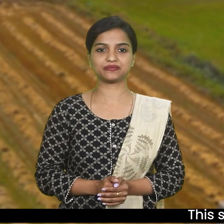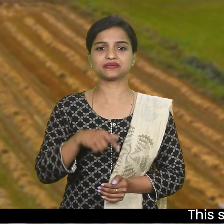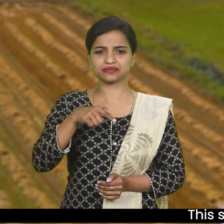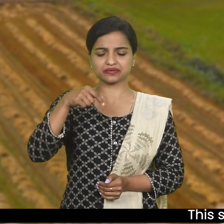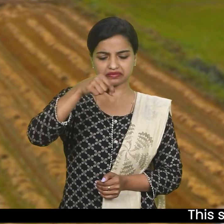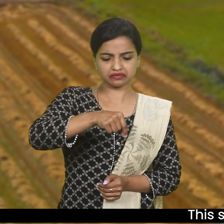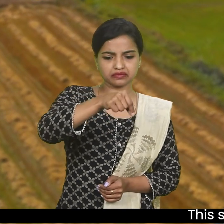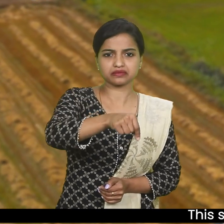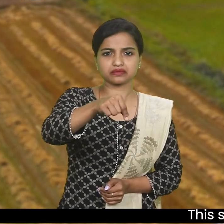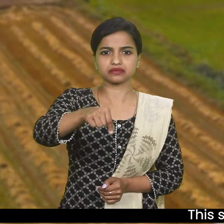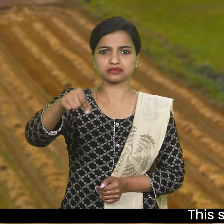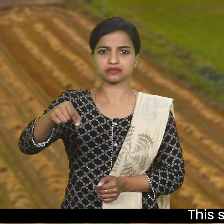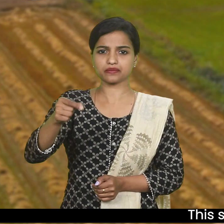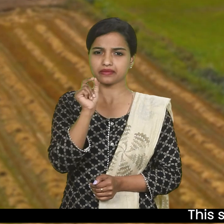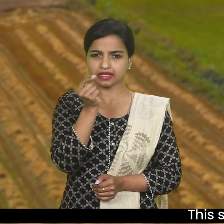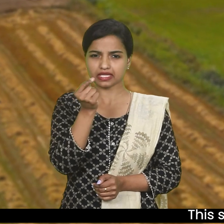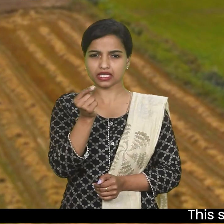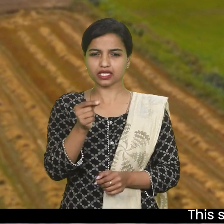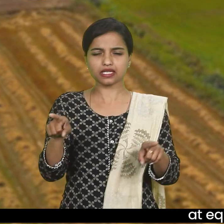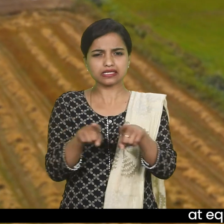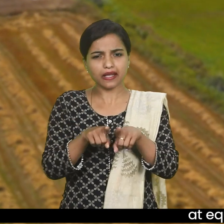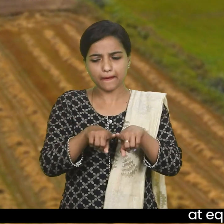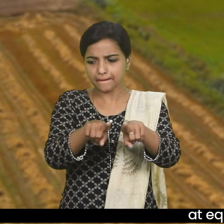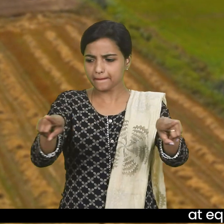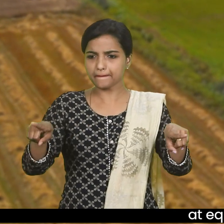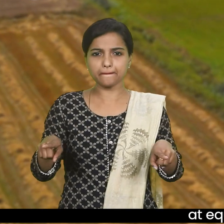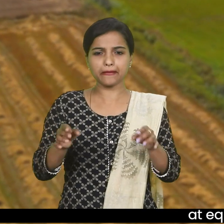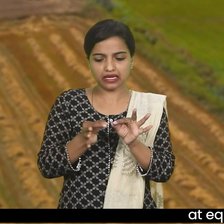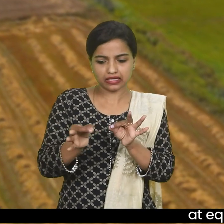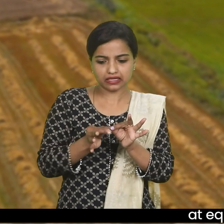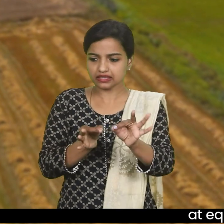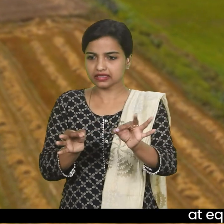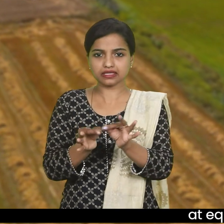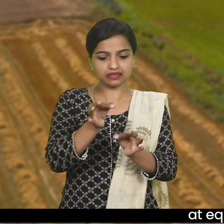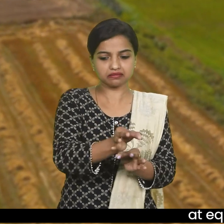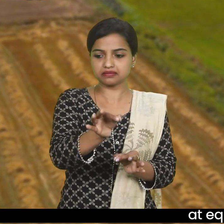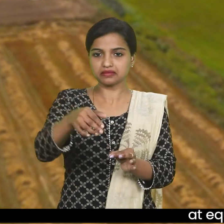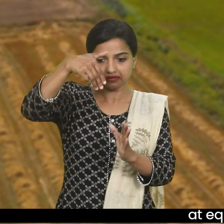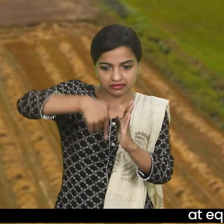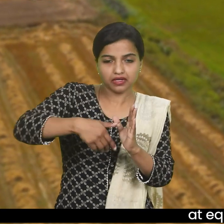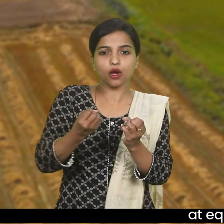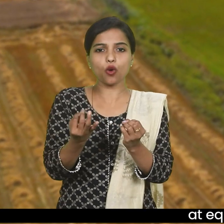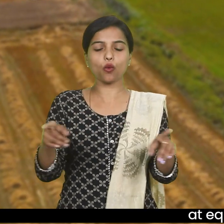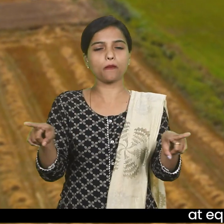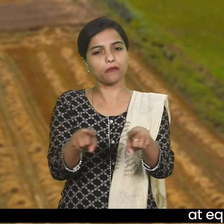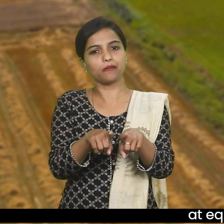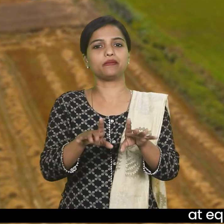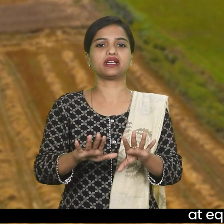This sows the seeds uniformly at equal distance and depths.